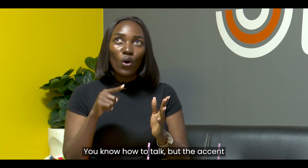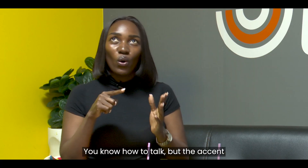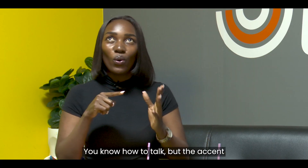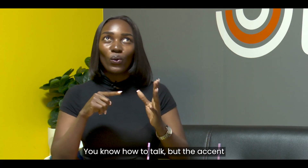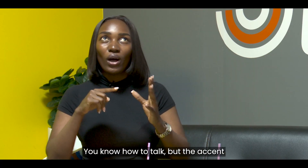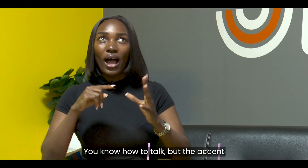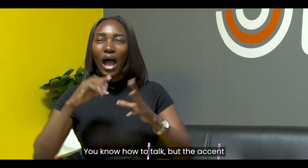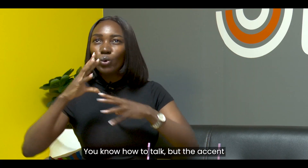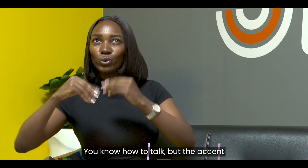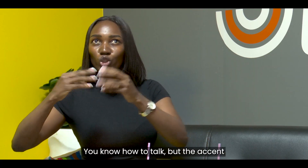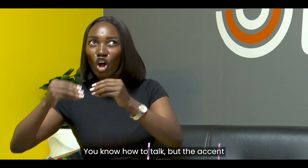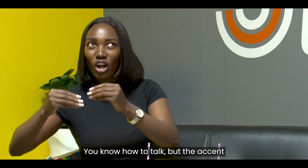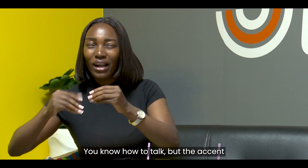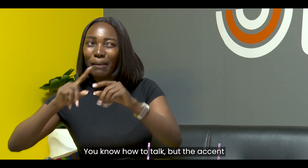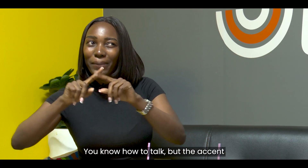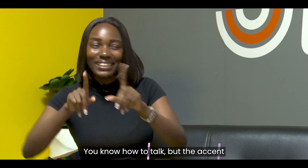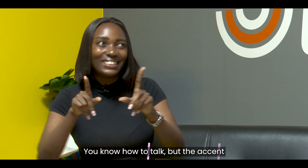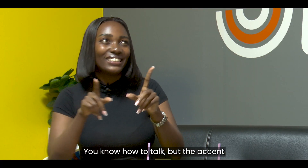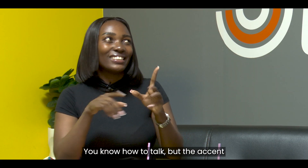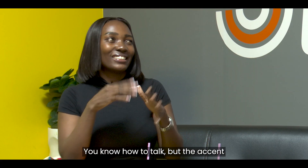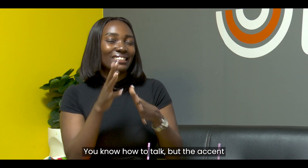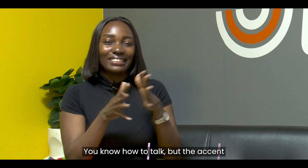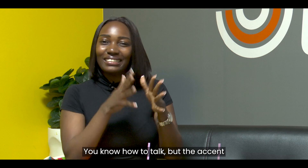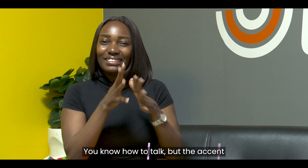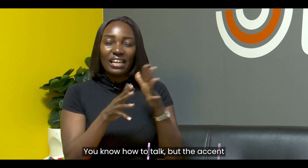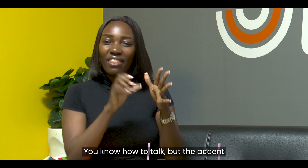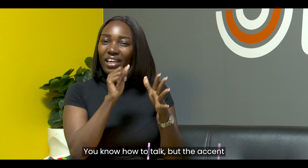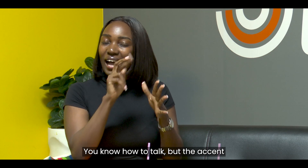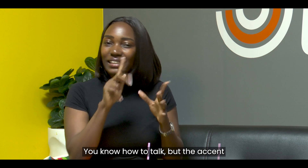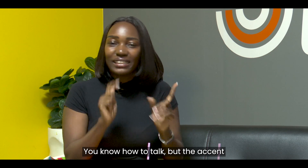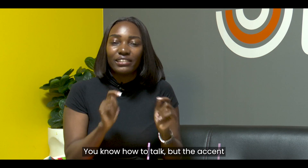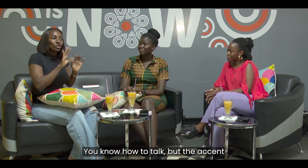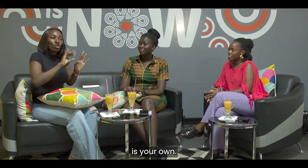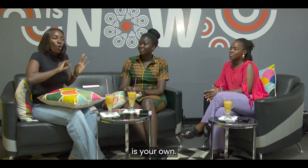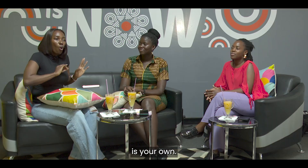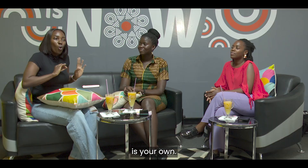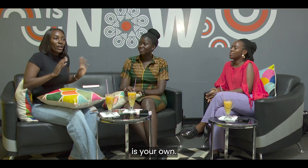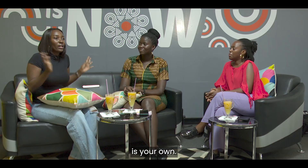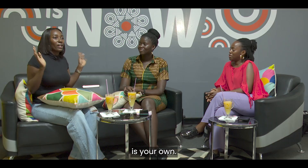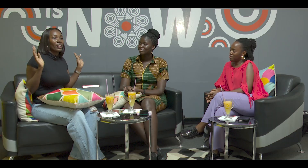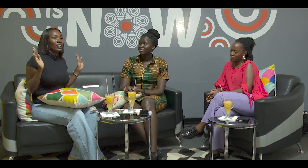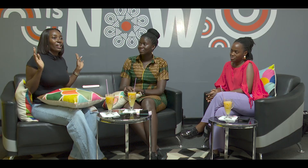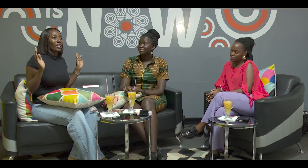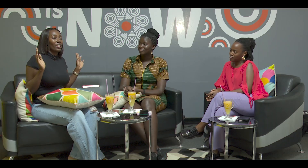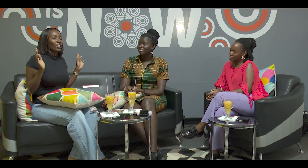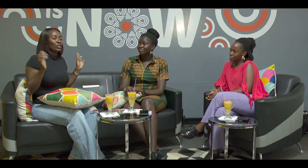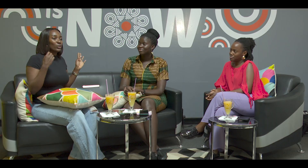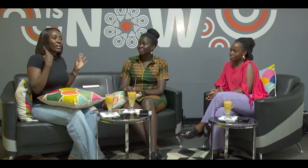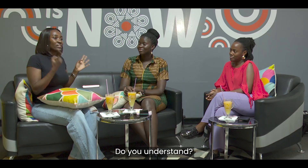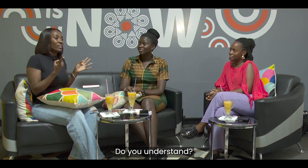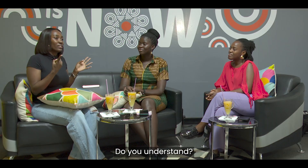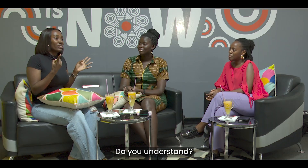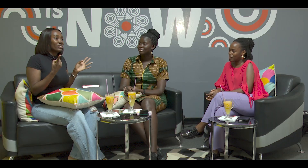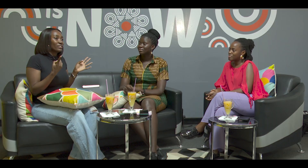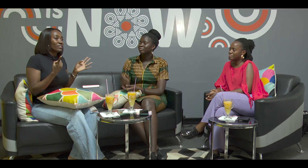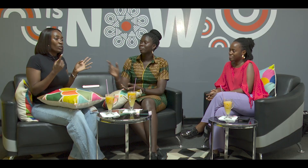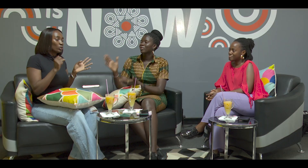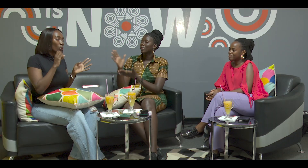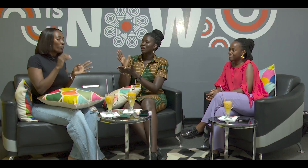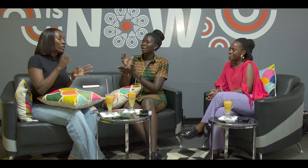know how to talk, but the accent is your own. Do you understand? So